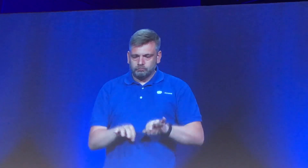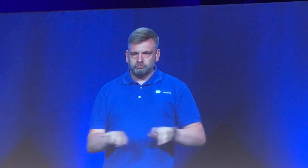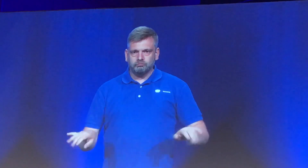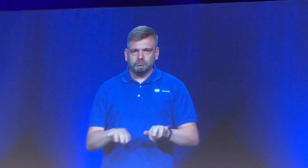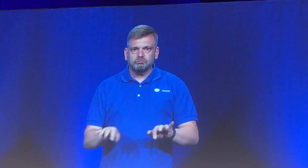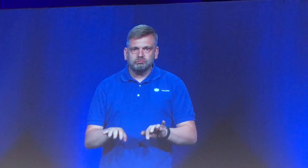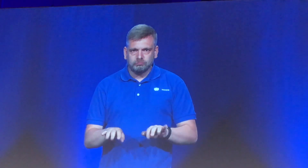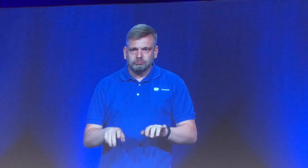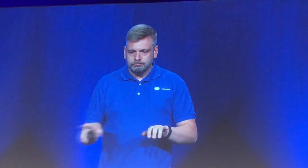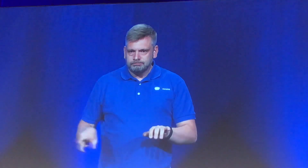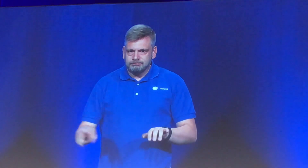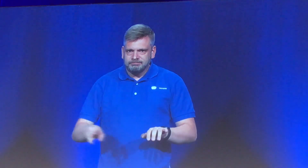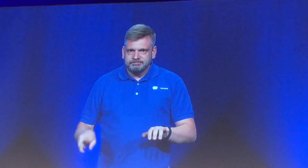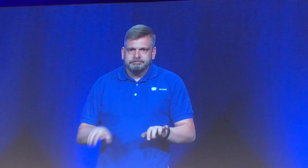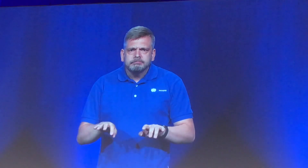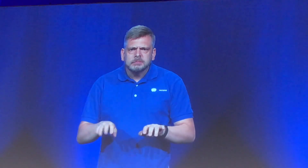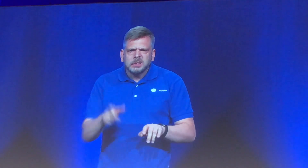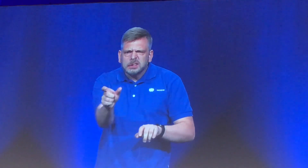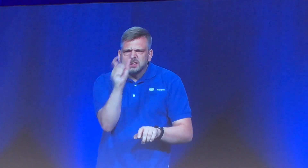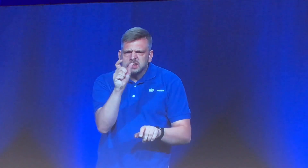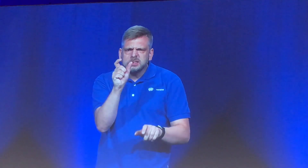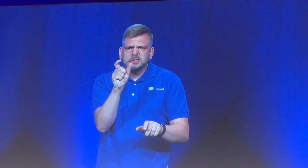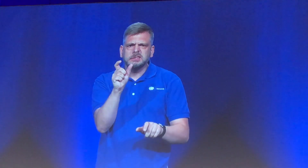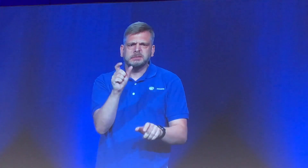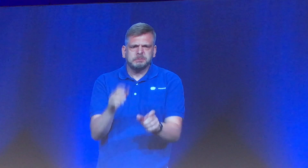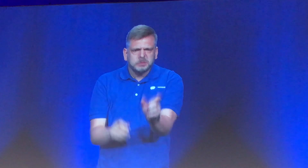And when we think about creating online